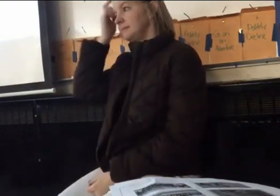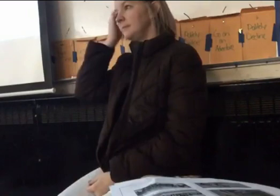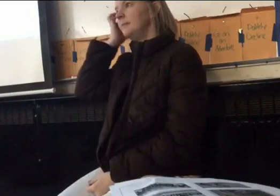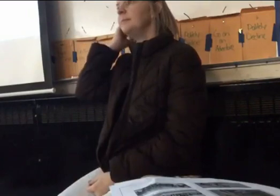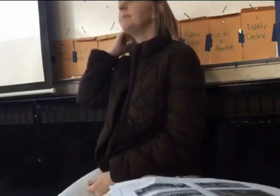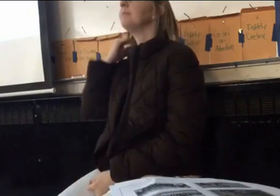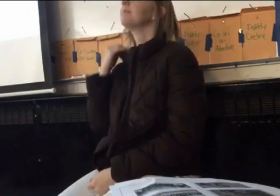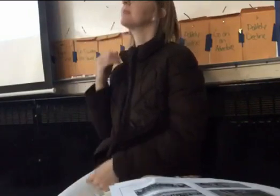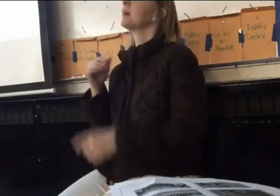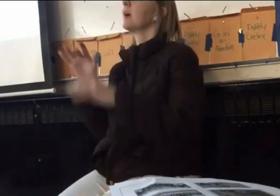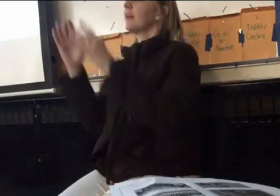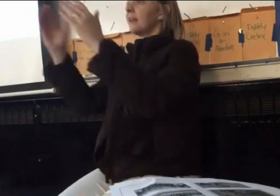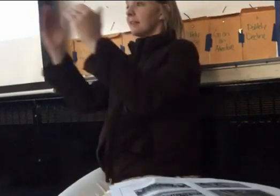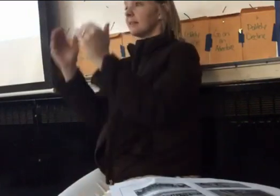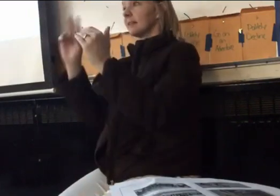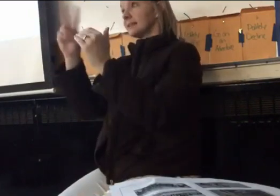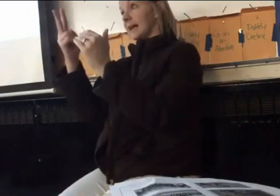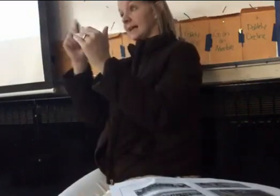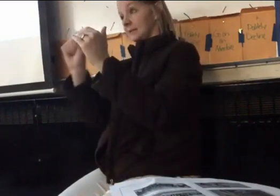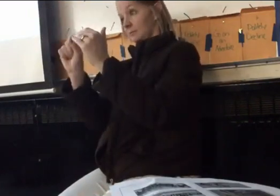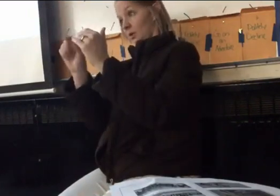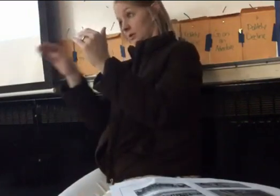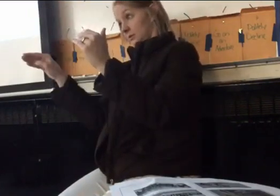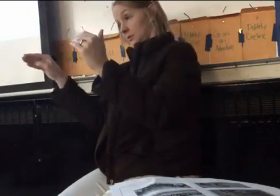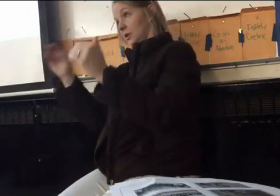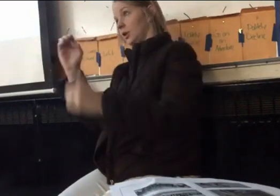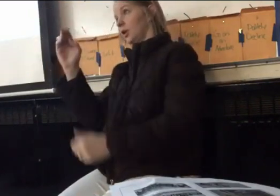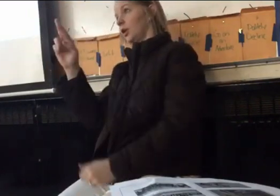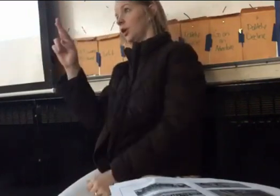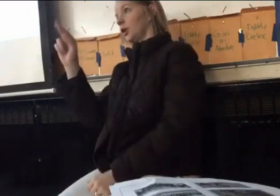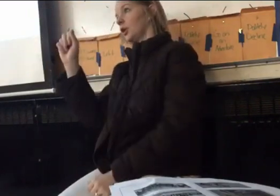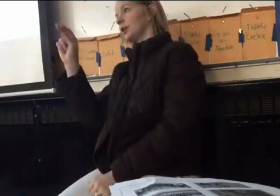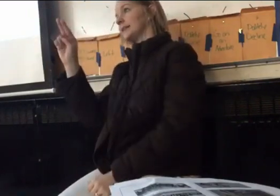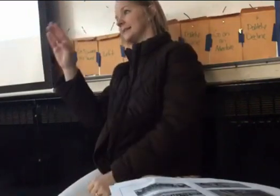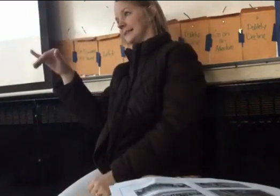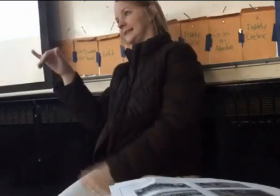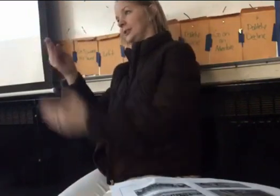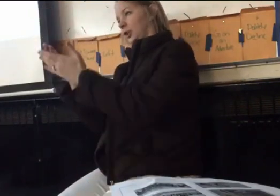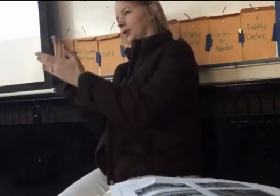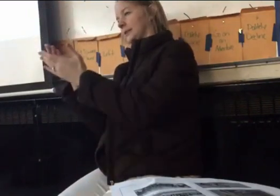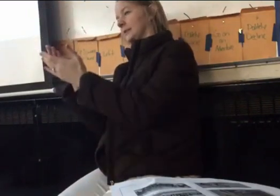If you will then highlight in the second bullet, currency, which we'll talk about in just a second.